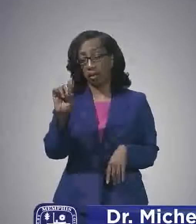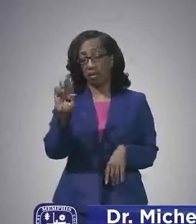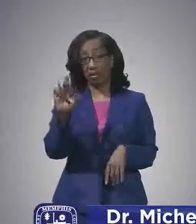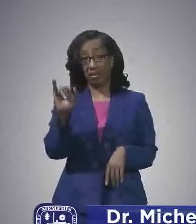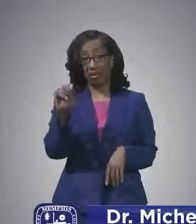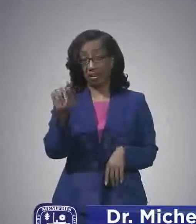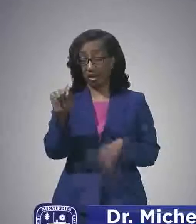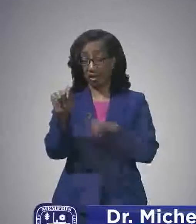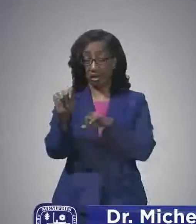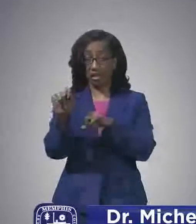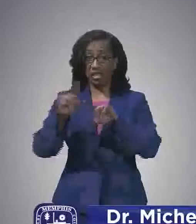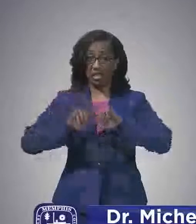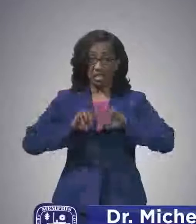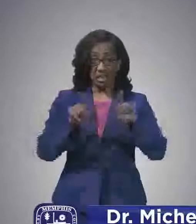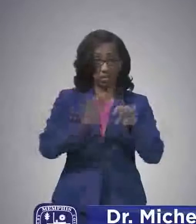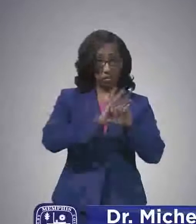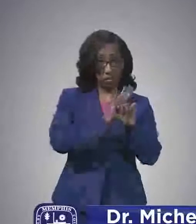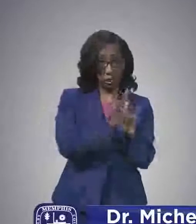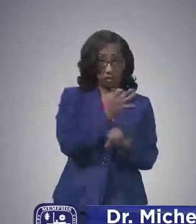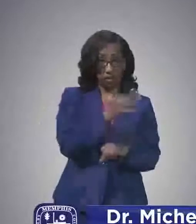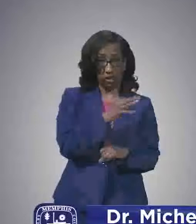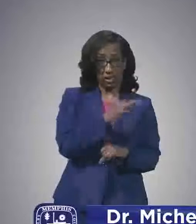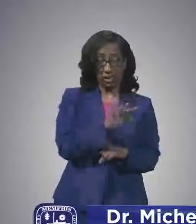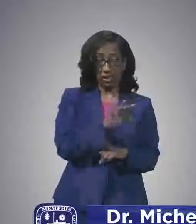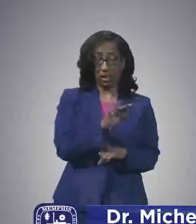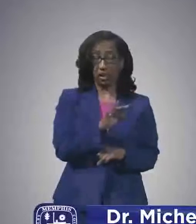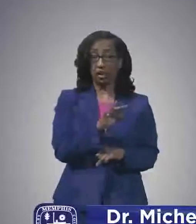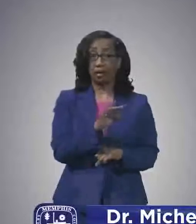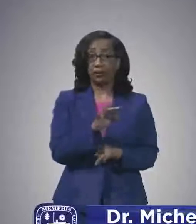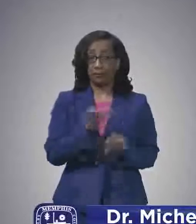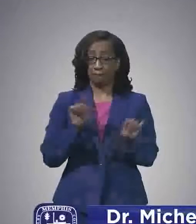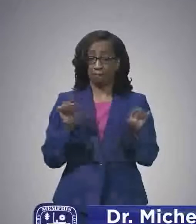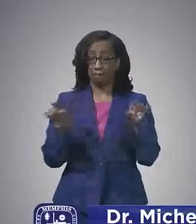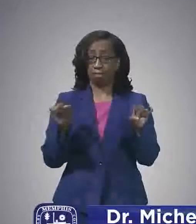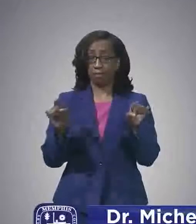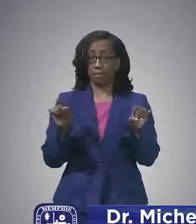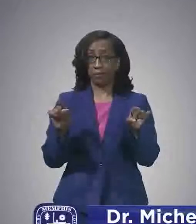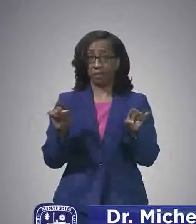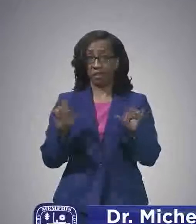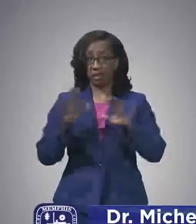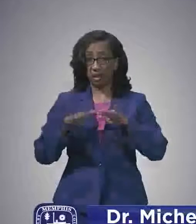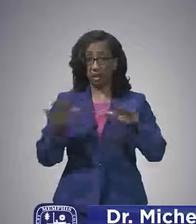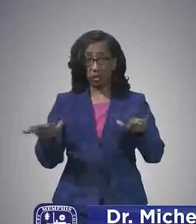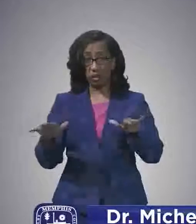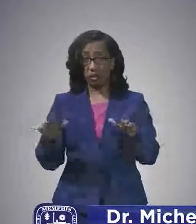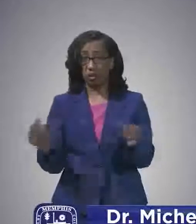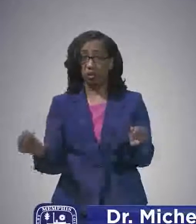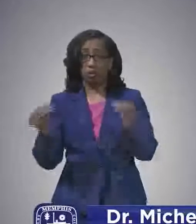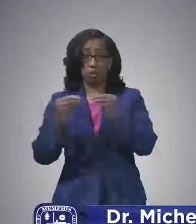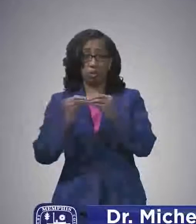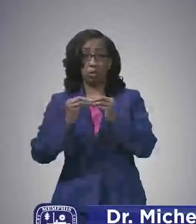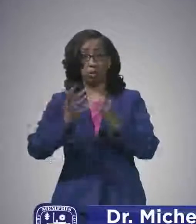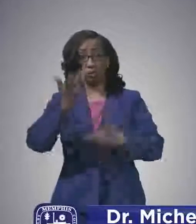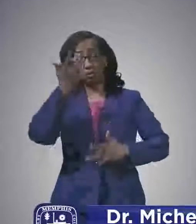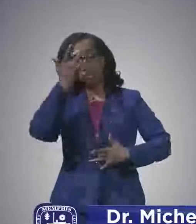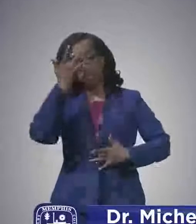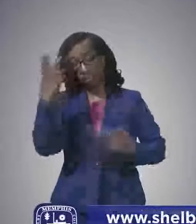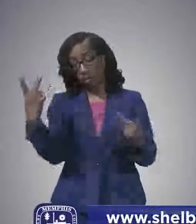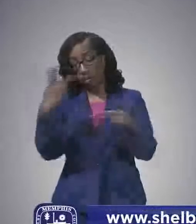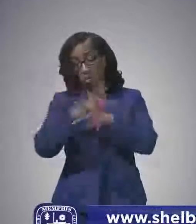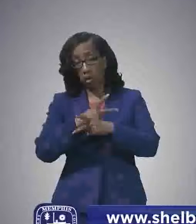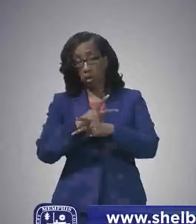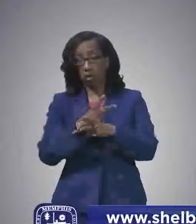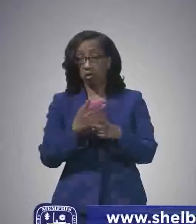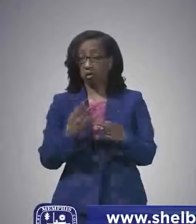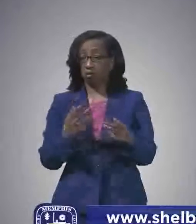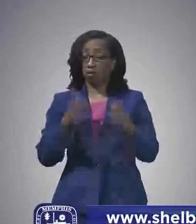than what we saw at the beginning of the pandemic. We're seeing sicker children. We're seeing children in